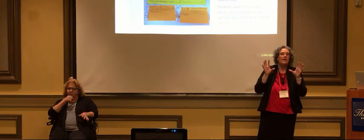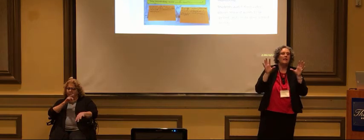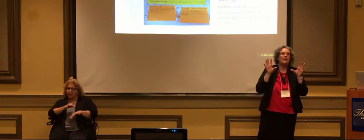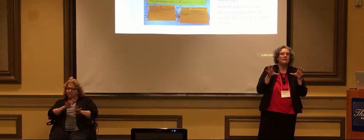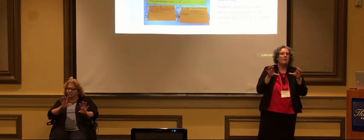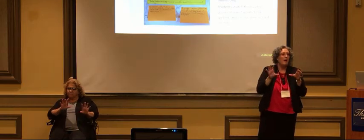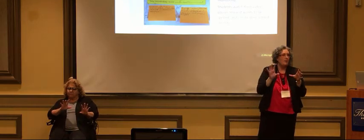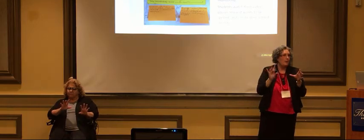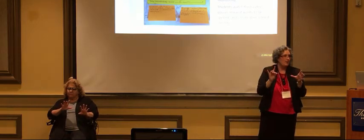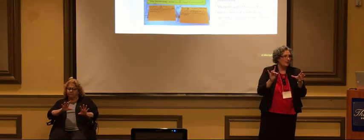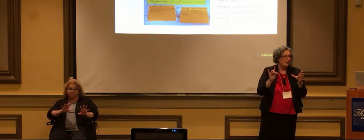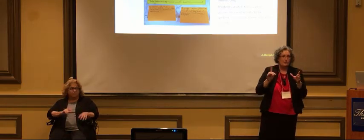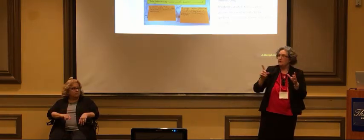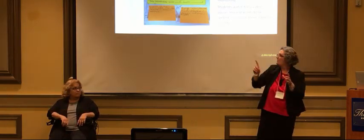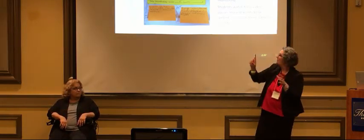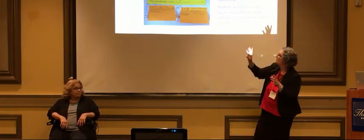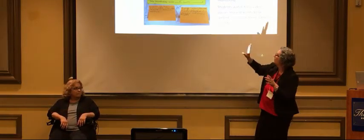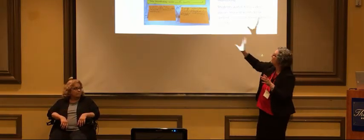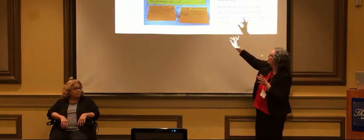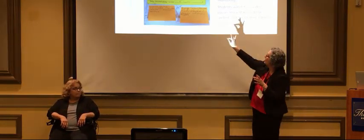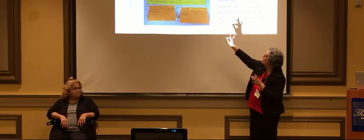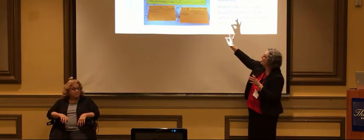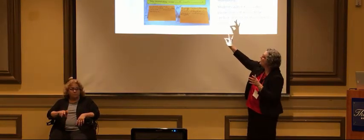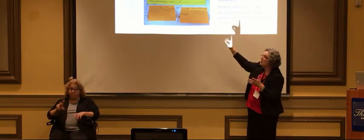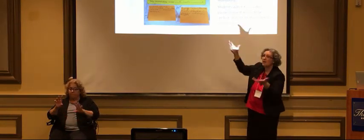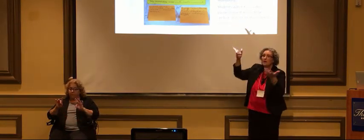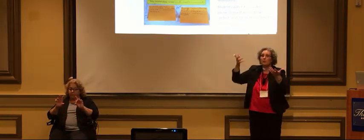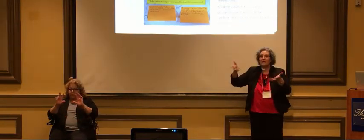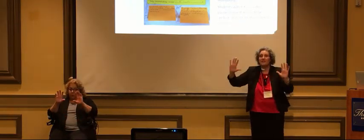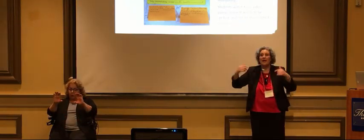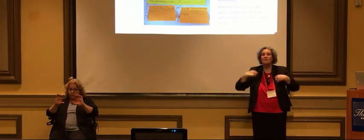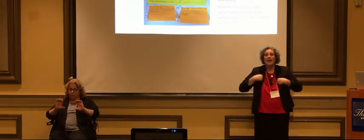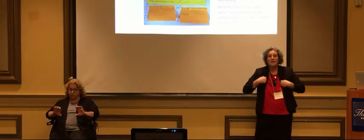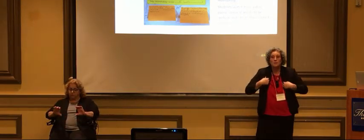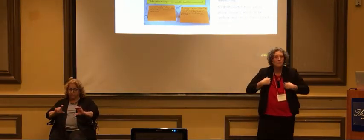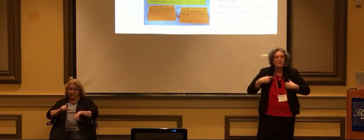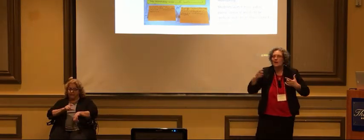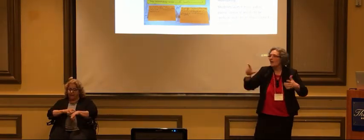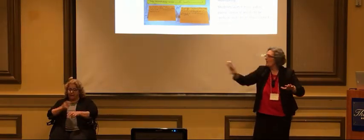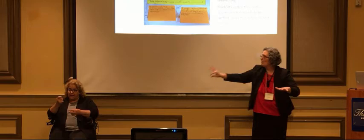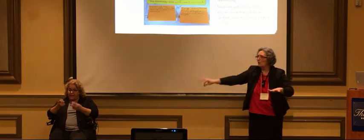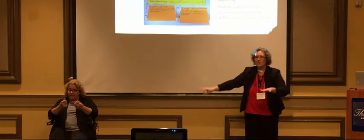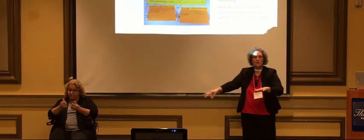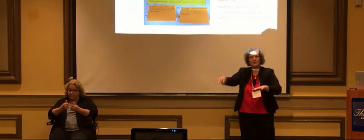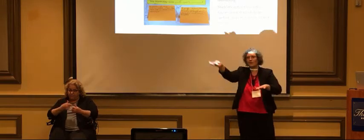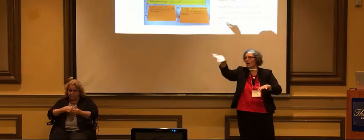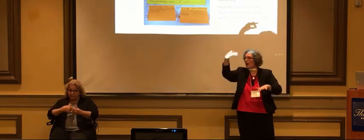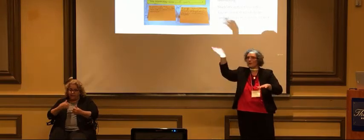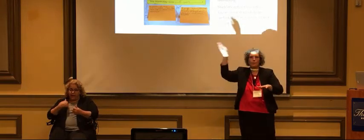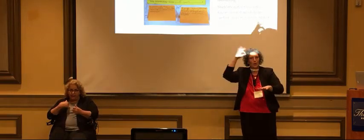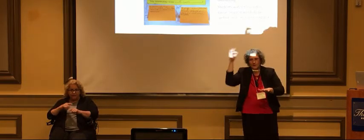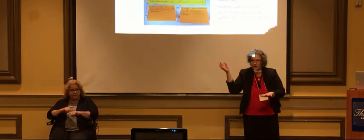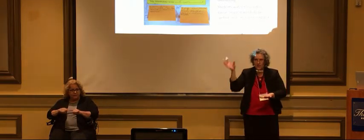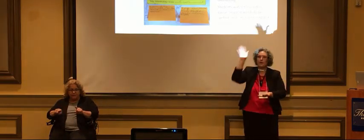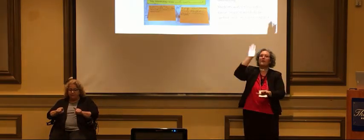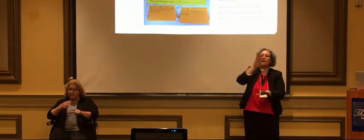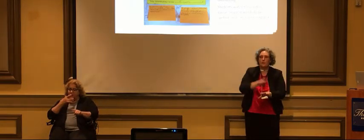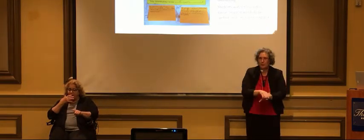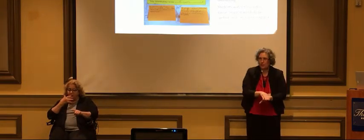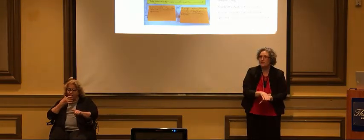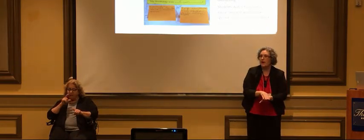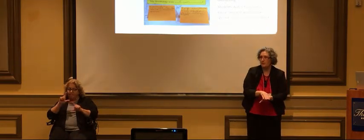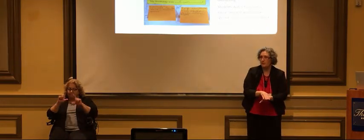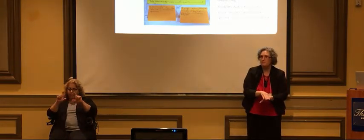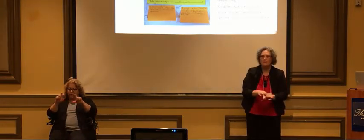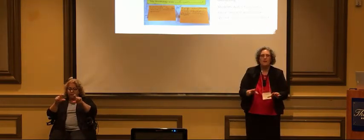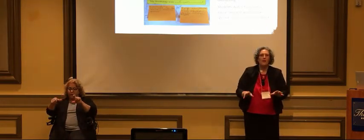thing is about the Post-it notes. You put the Post-it note, when it's time to edit with me, I have a whole different colored Post-it note that